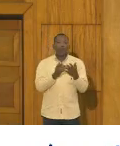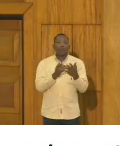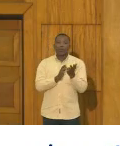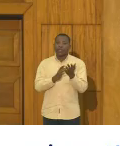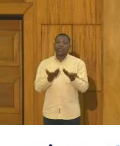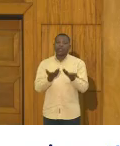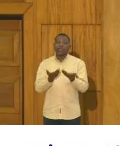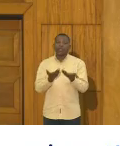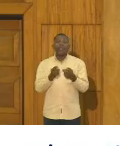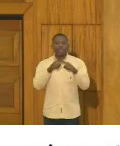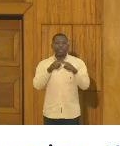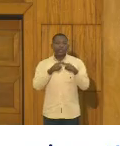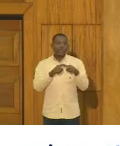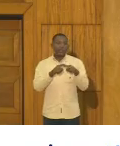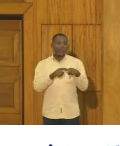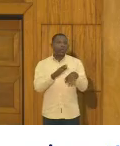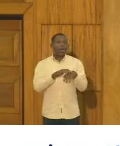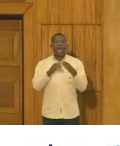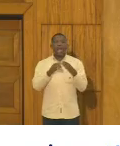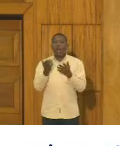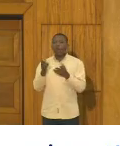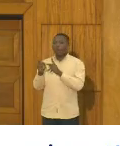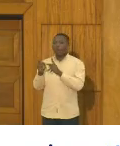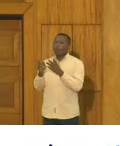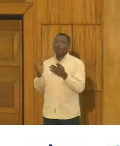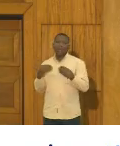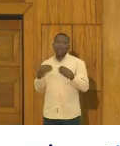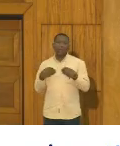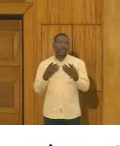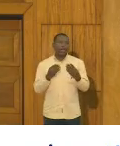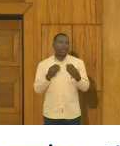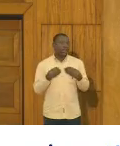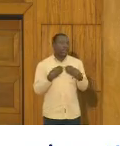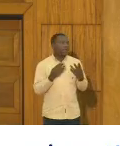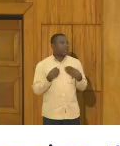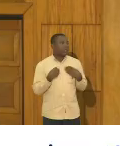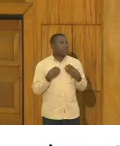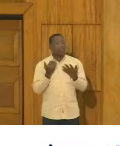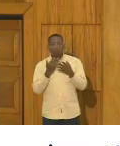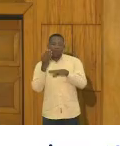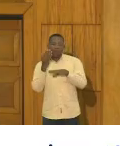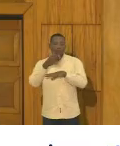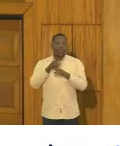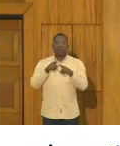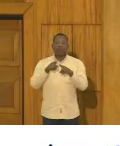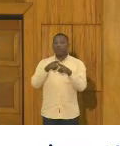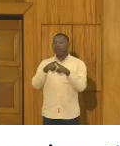greatly dependent on how acceptable it is across different